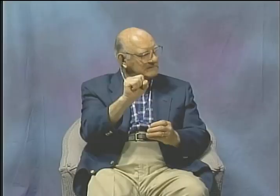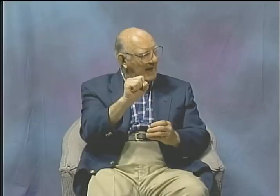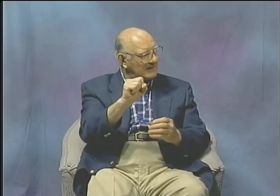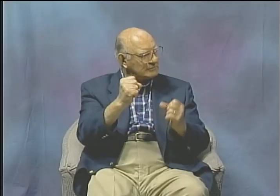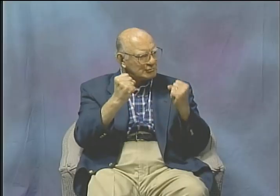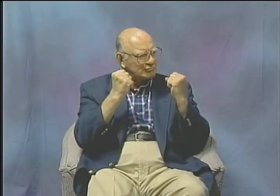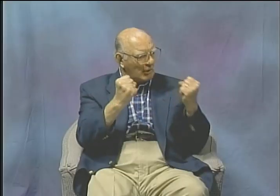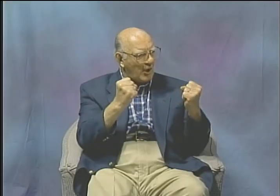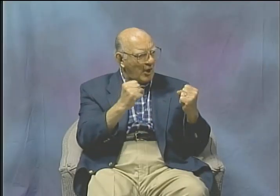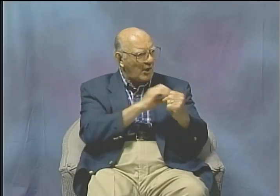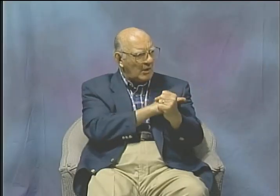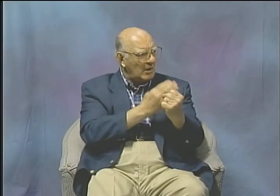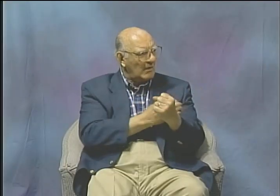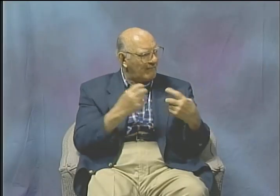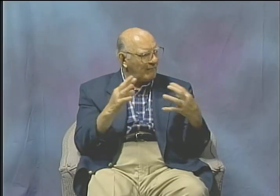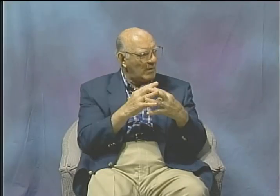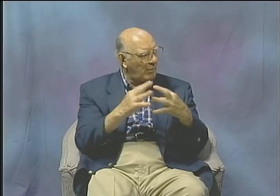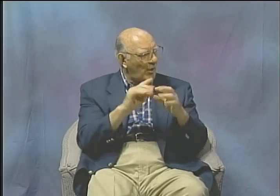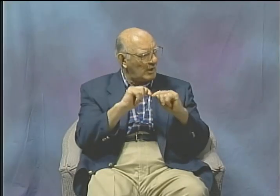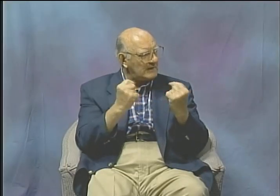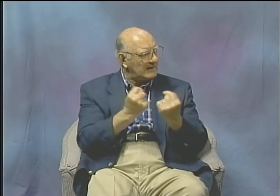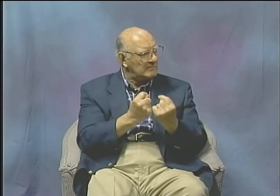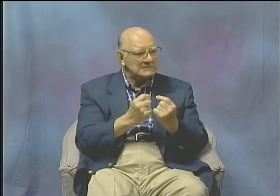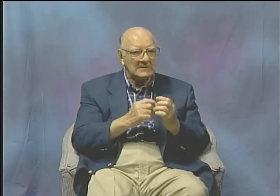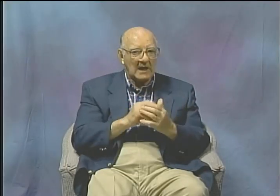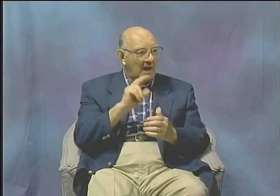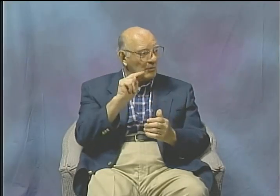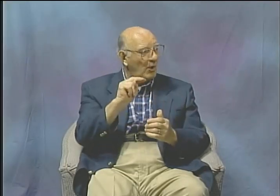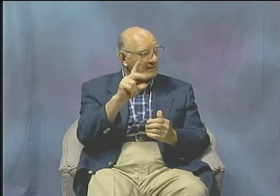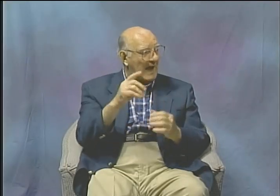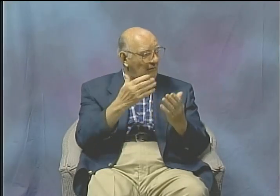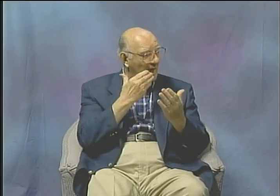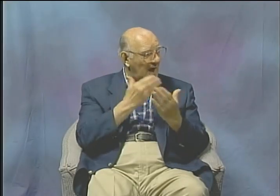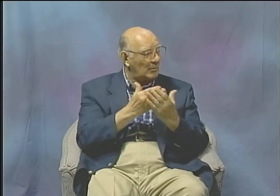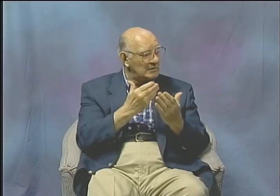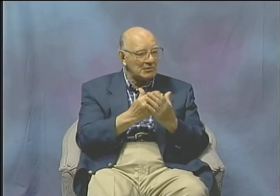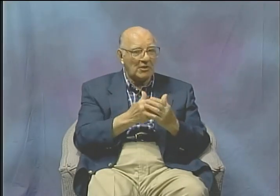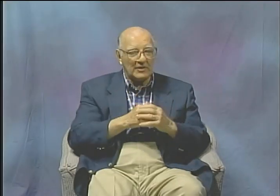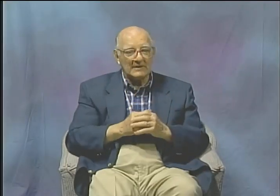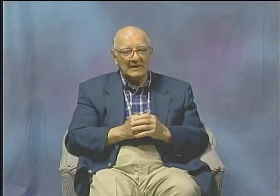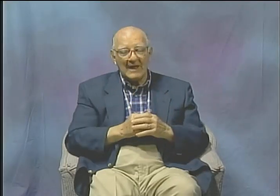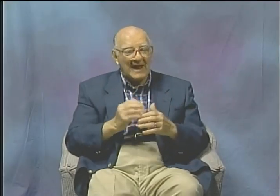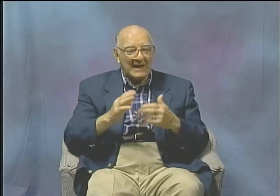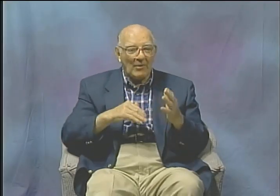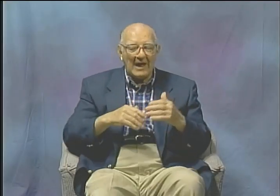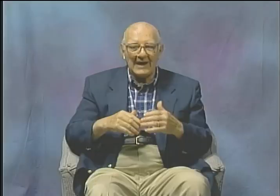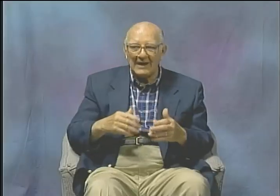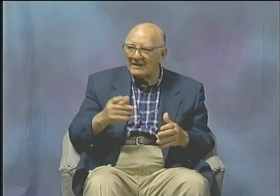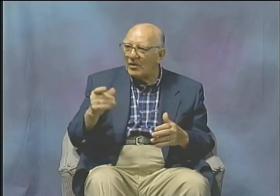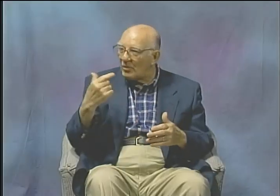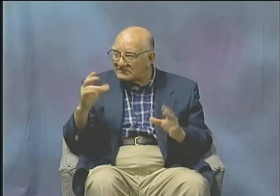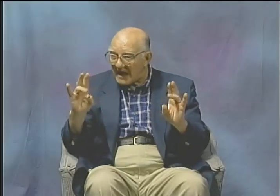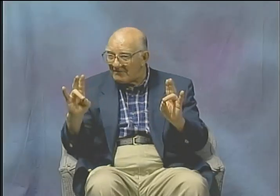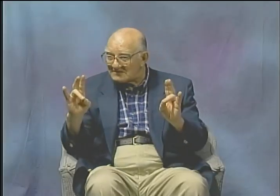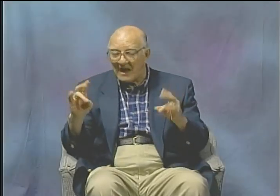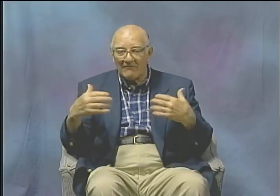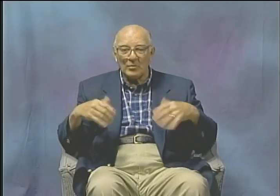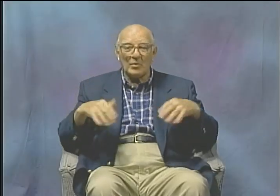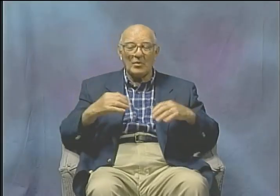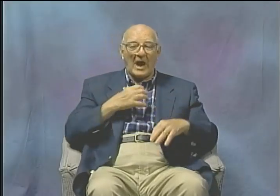States. Strong football teams, and North Carolina was good. Anyway, 7-7. Ooh, I wish